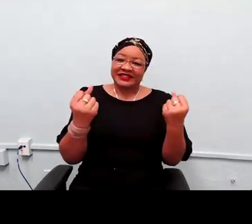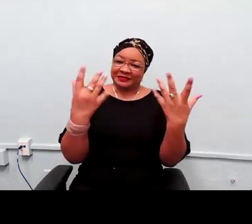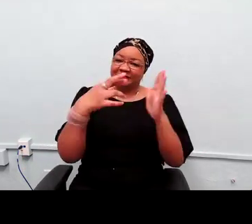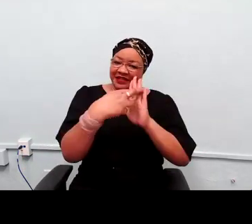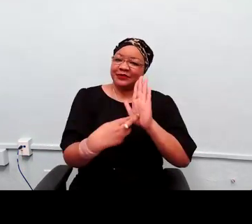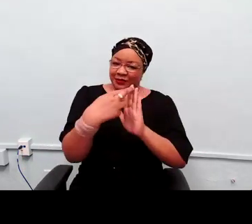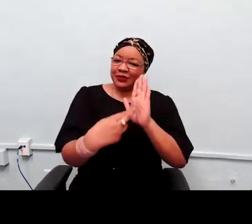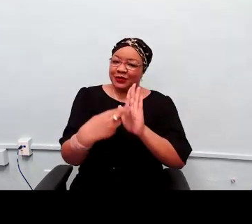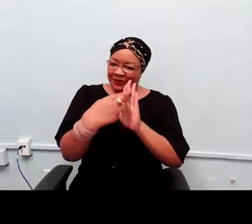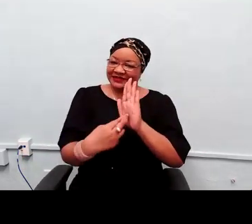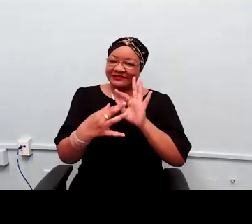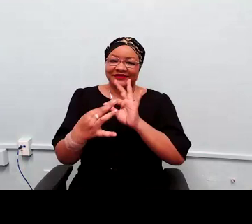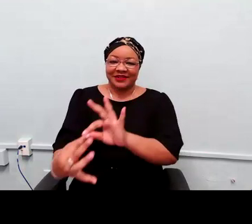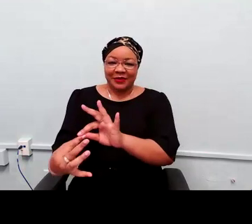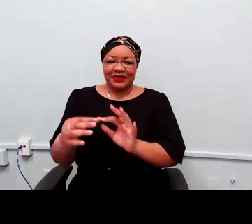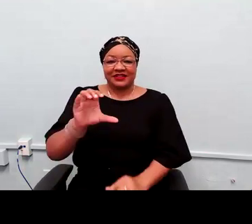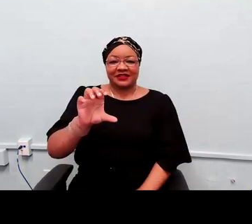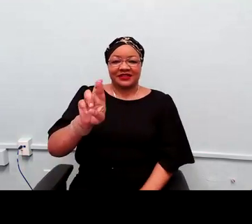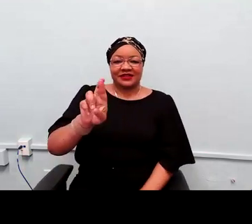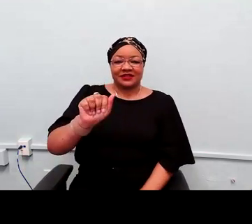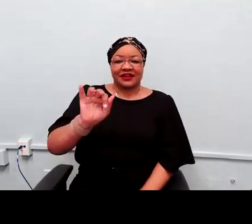around craft, right?